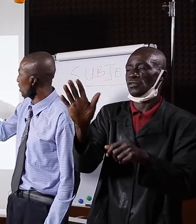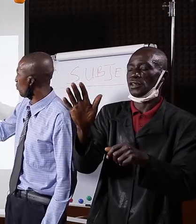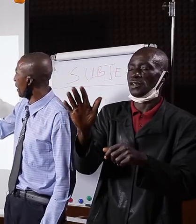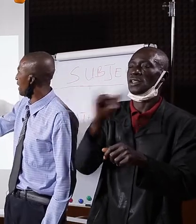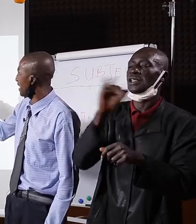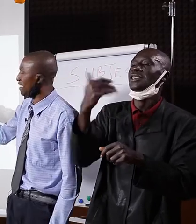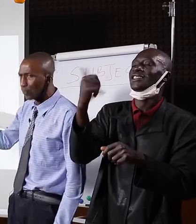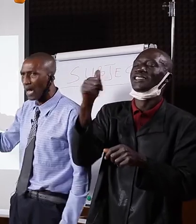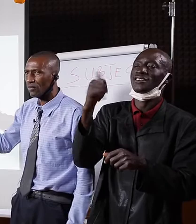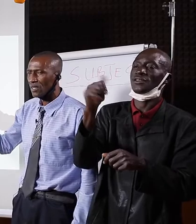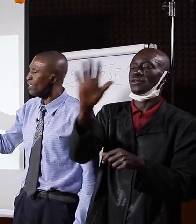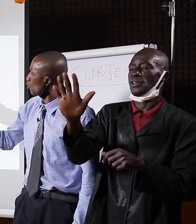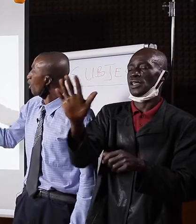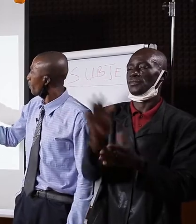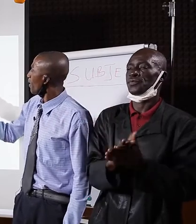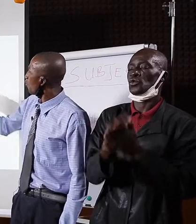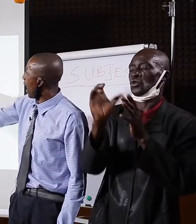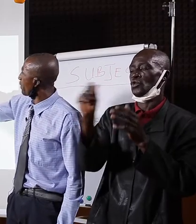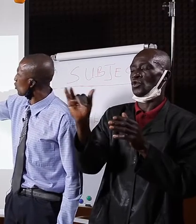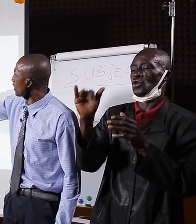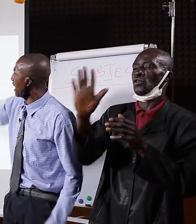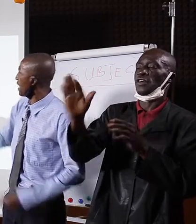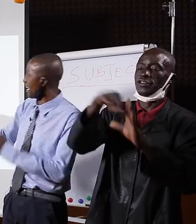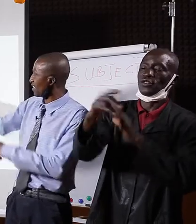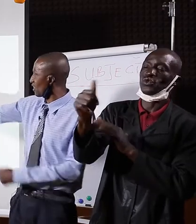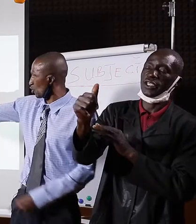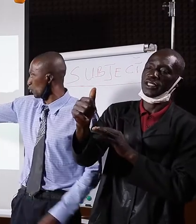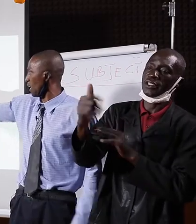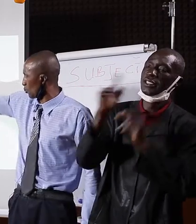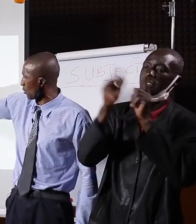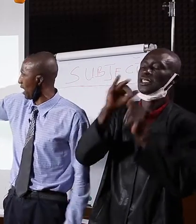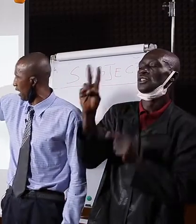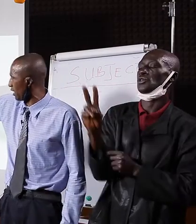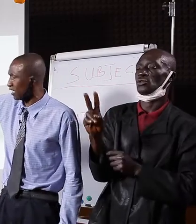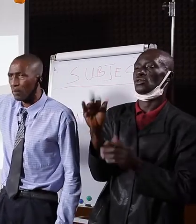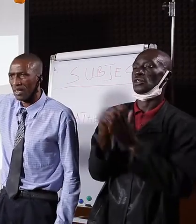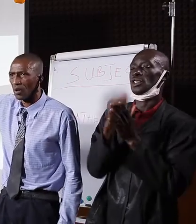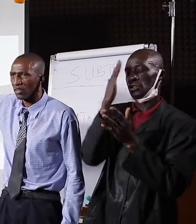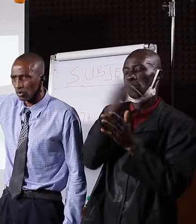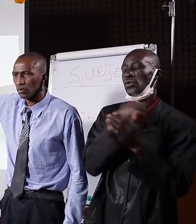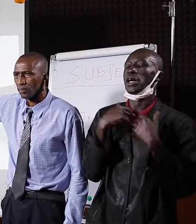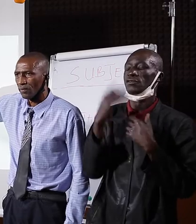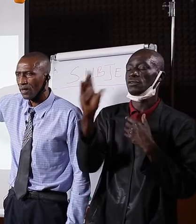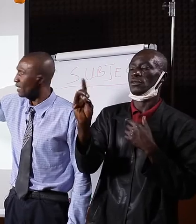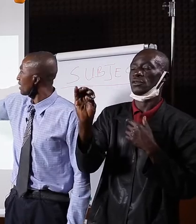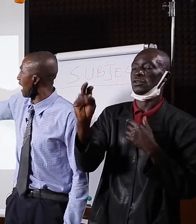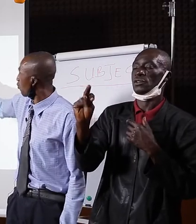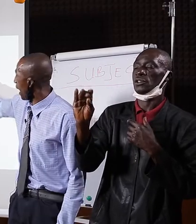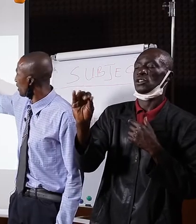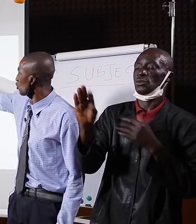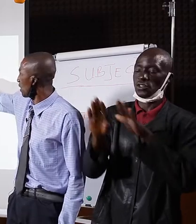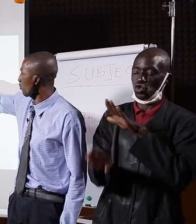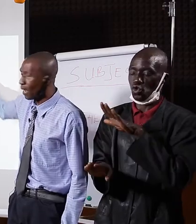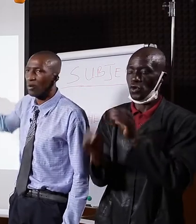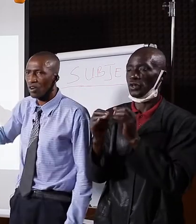HCF of 25 and 10 is 5. So 5 into 10, the answer is 2. That's why you can have the denominator as 2. Then